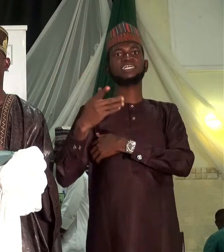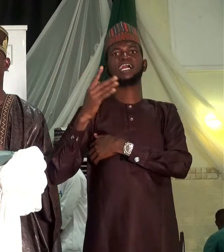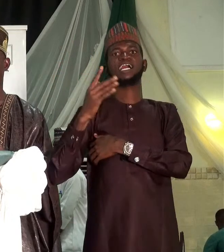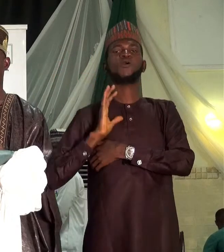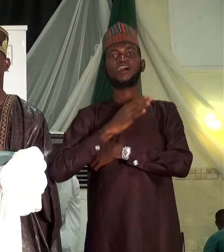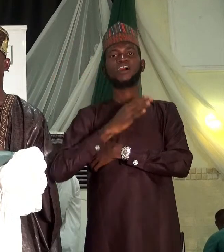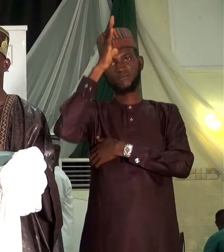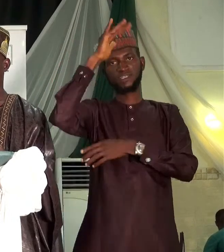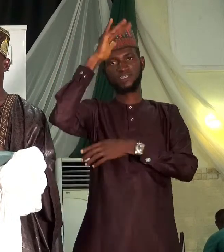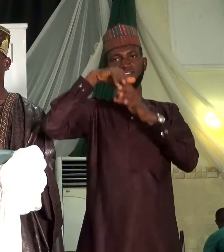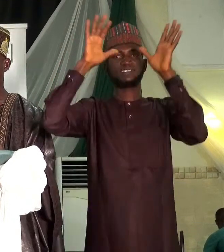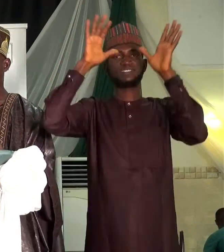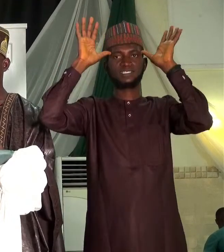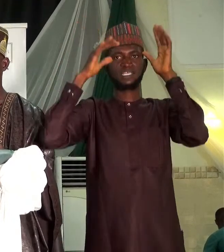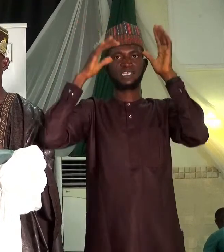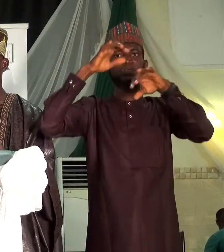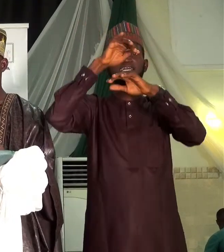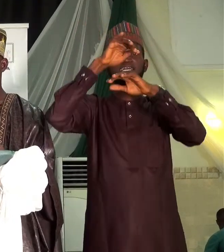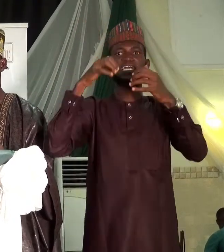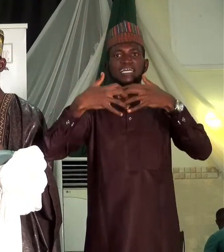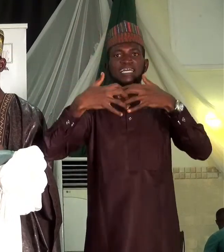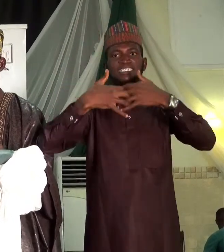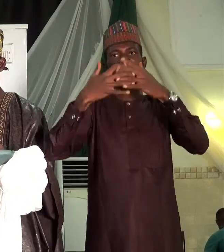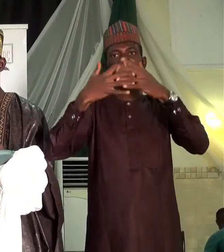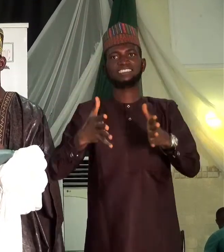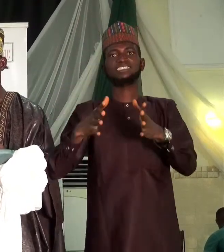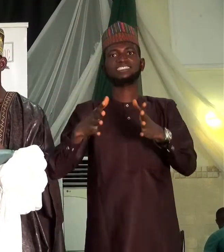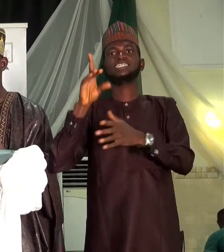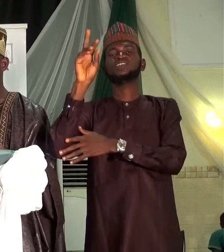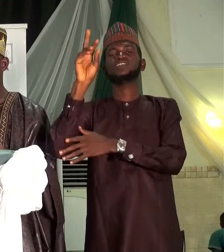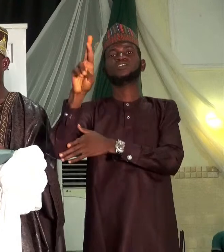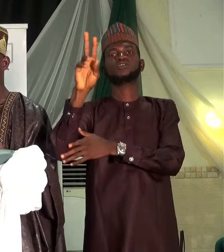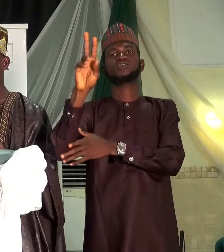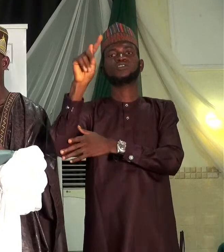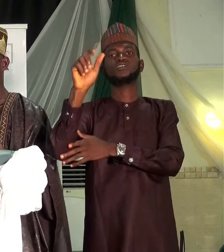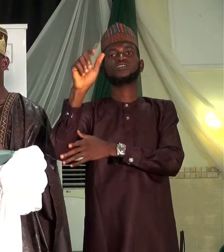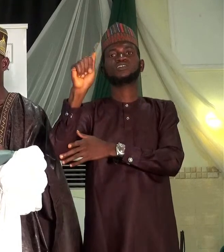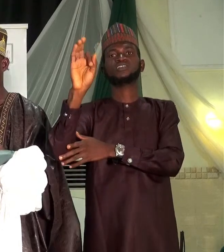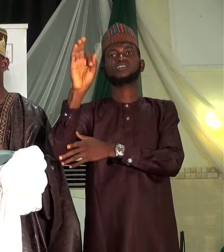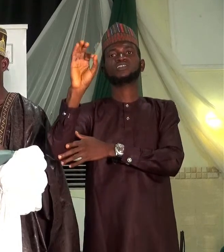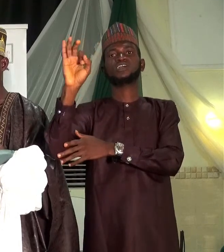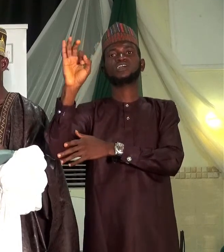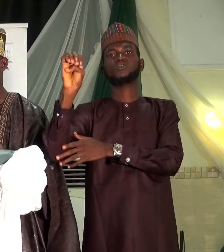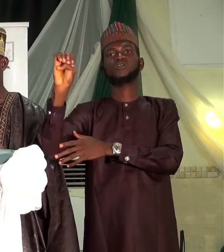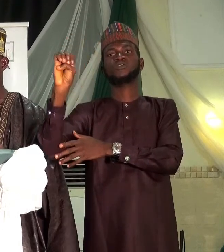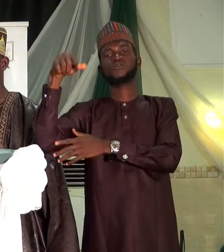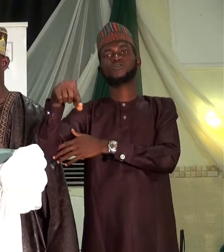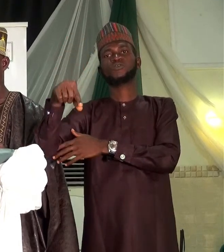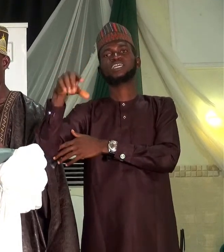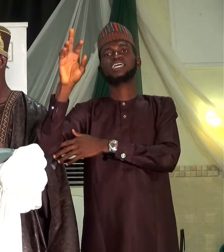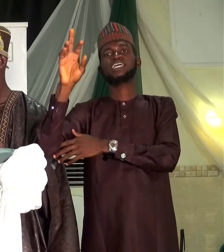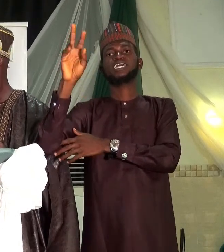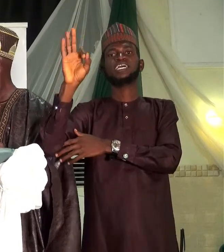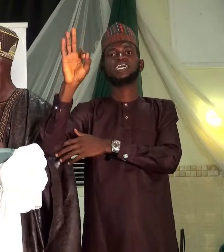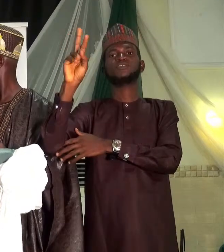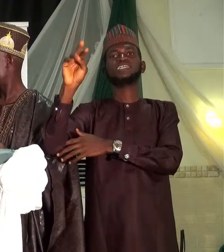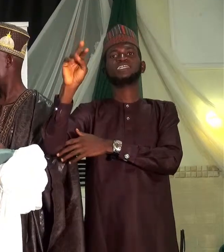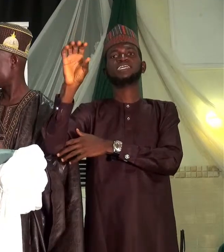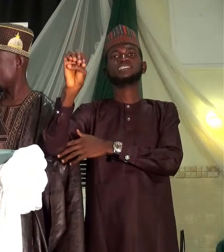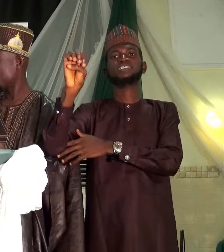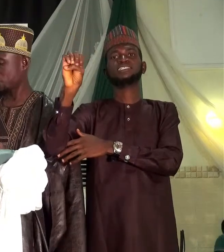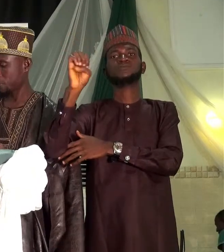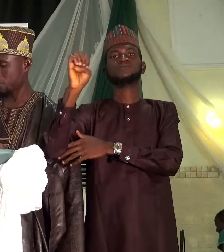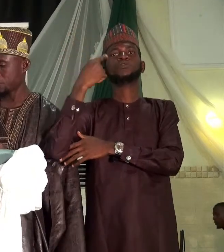Islam, engineer Dr. Tariq Adekunle Abdulhamid FNSE, who is